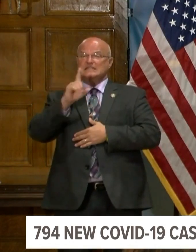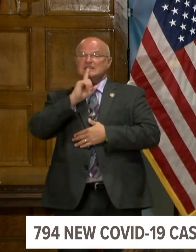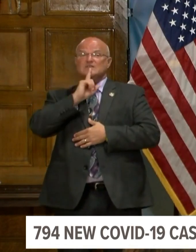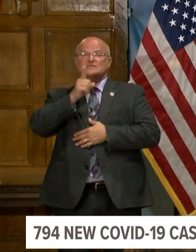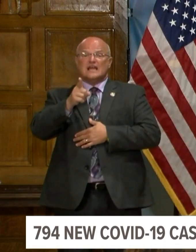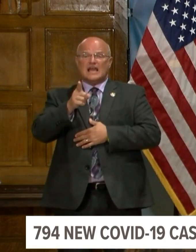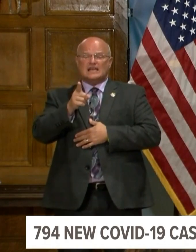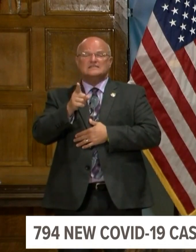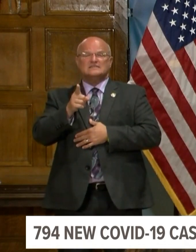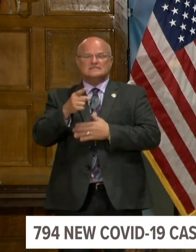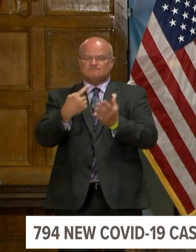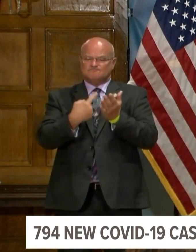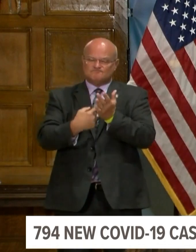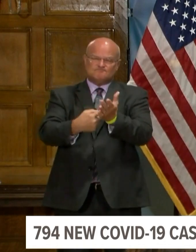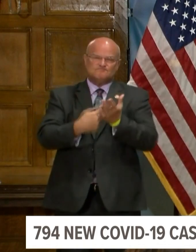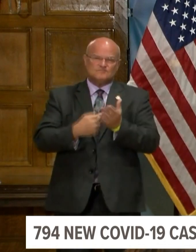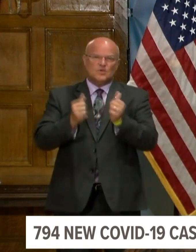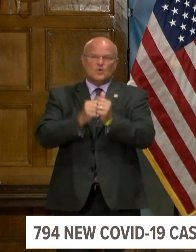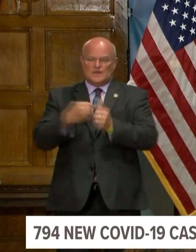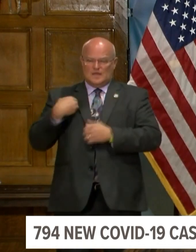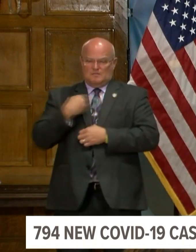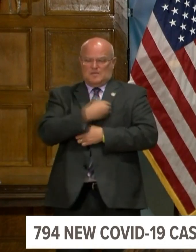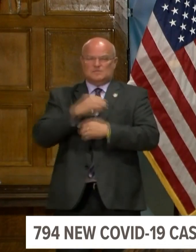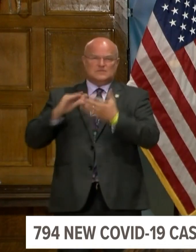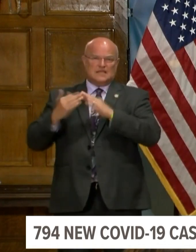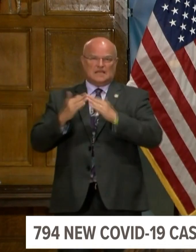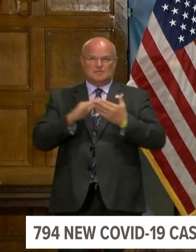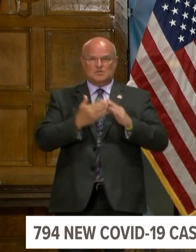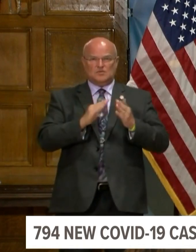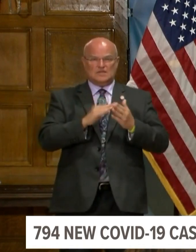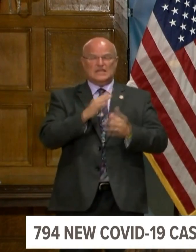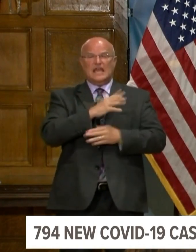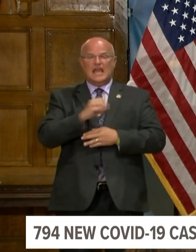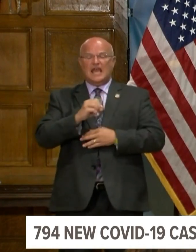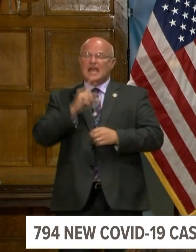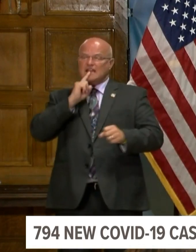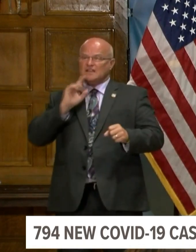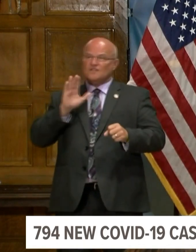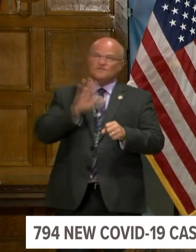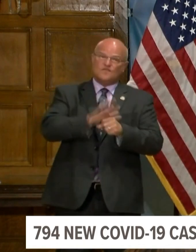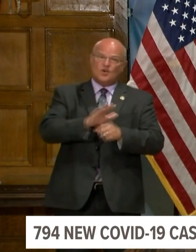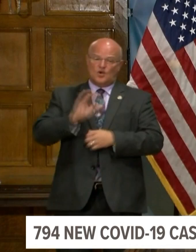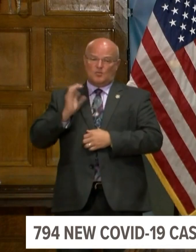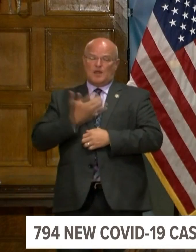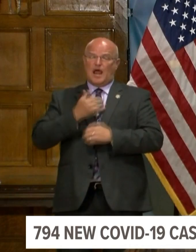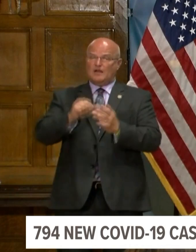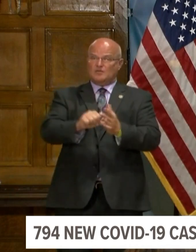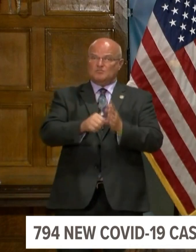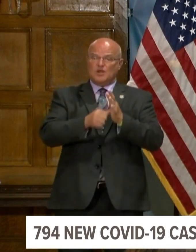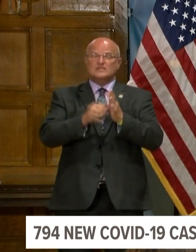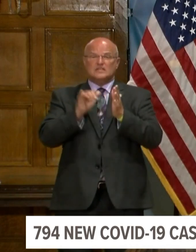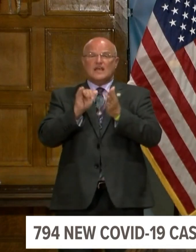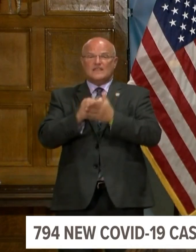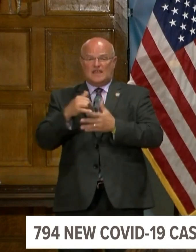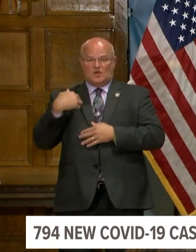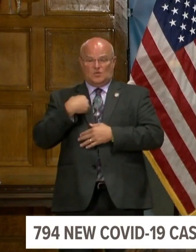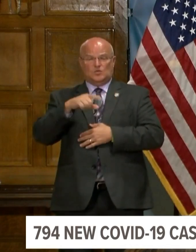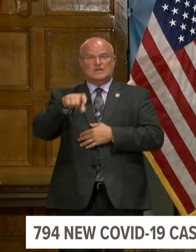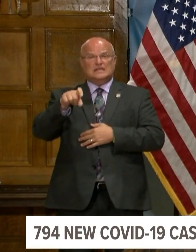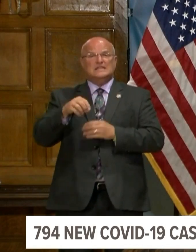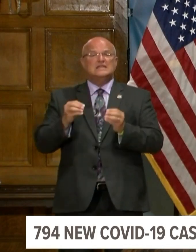actually get down and talk to members of the community and confirm our impressions that we